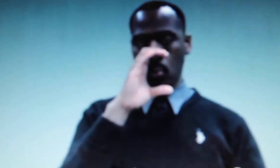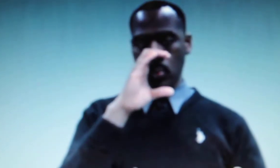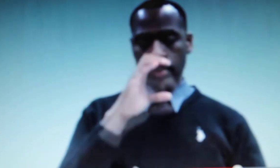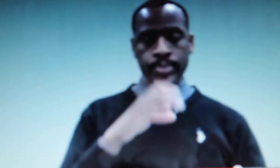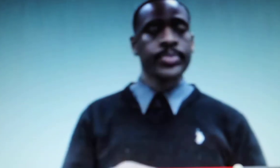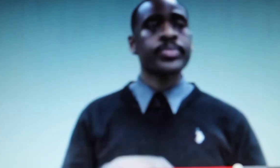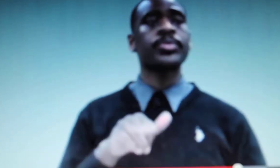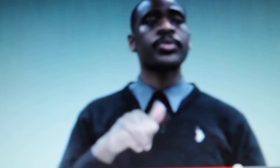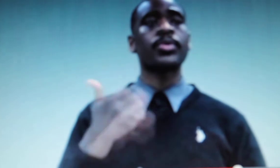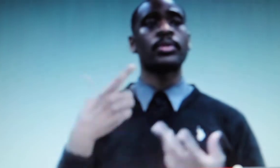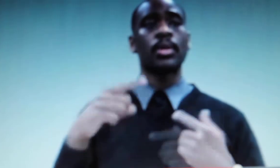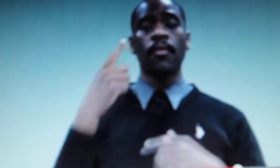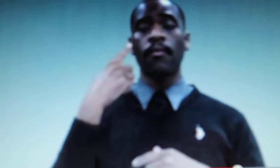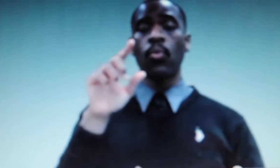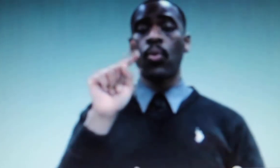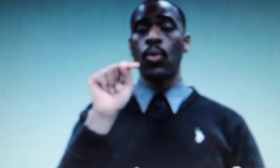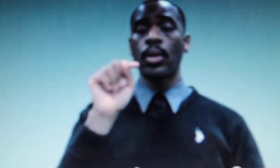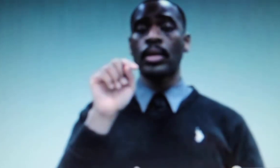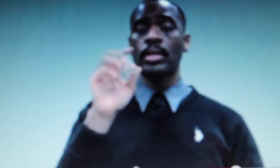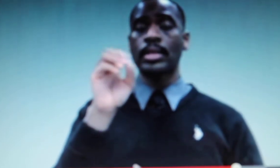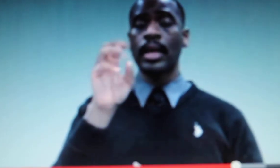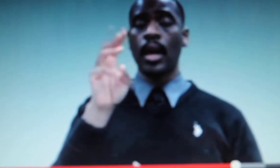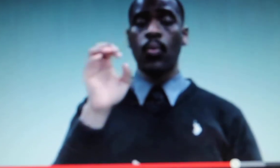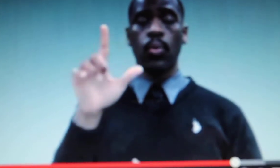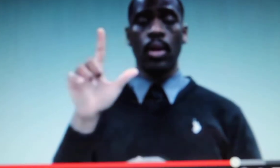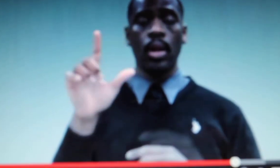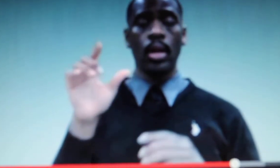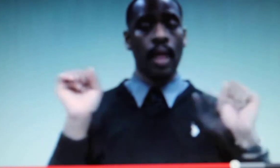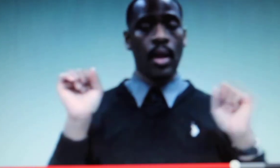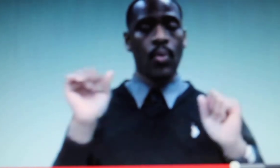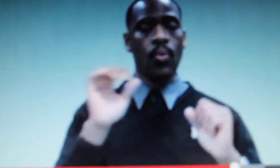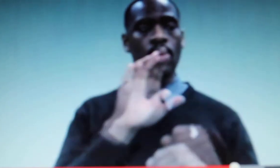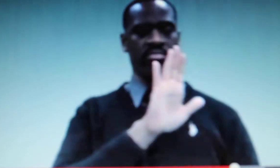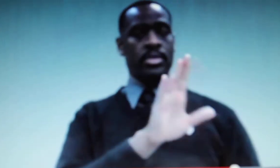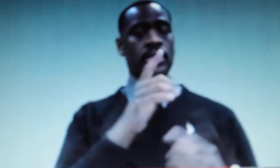example, North Carolina for science, signs like this.